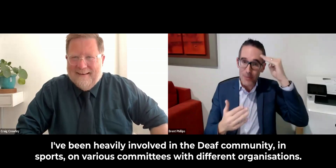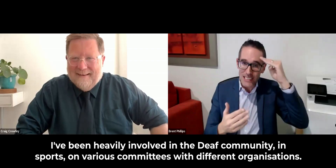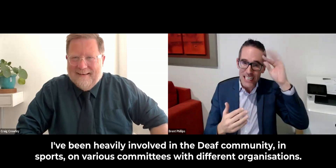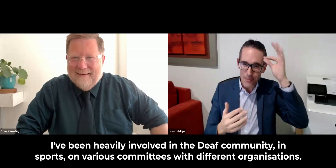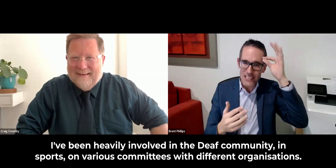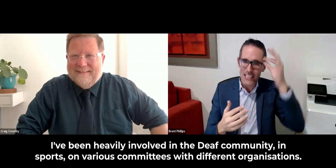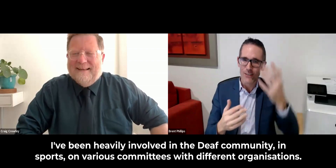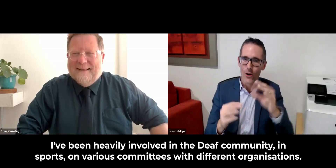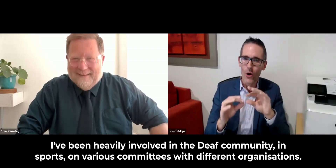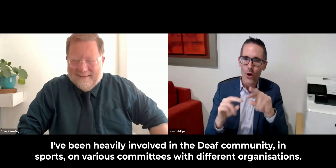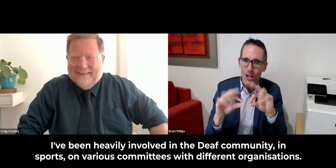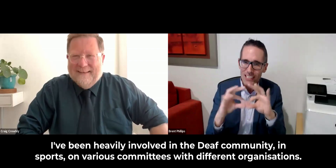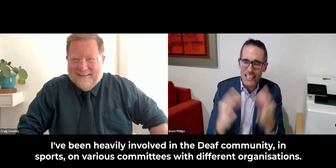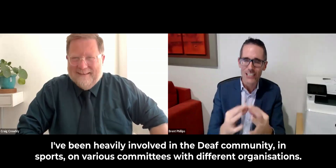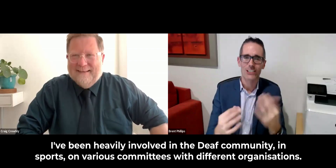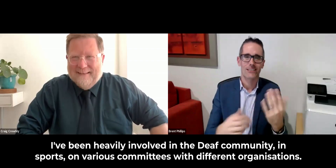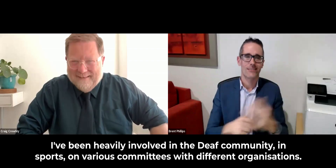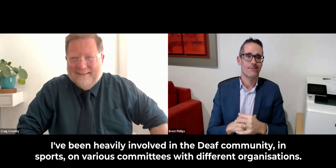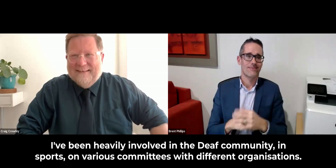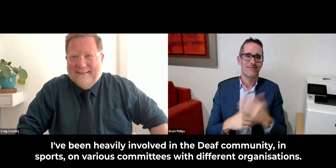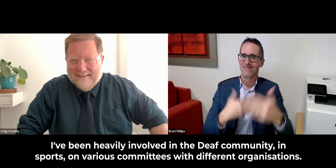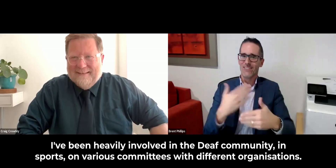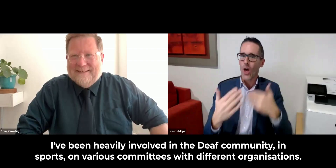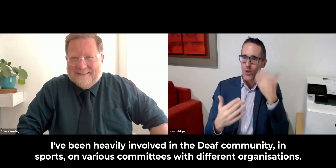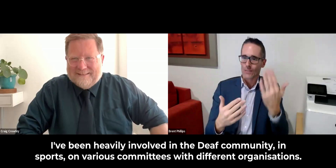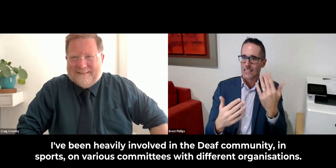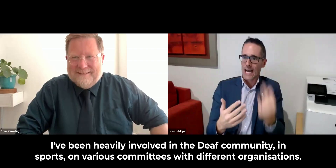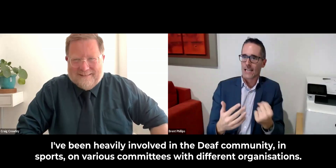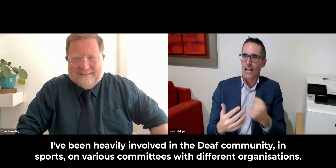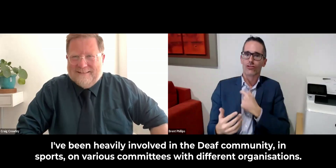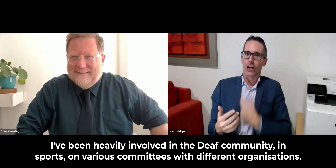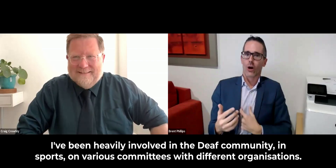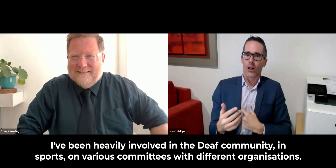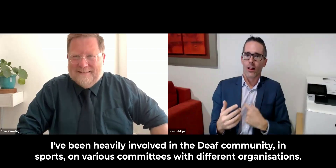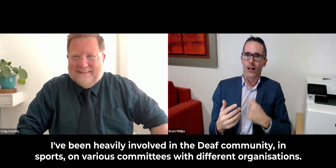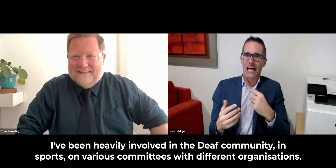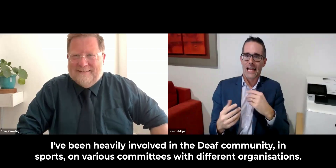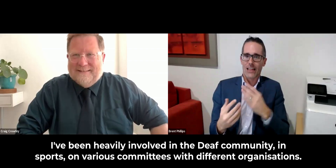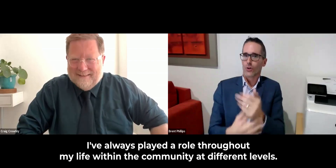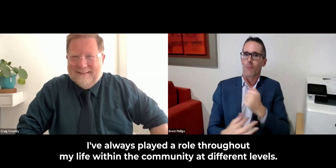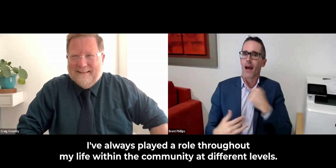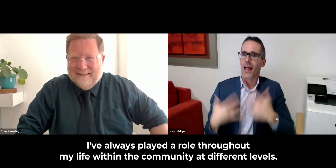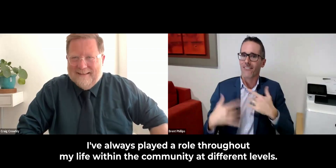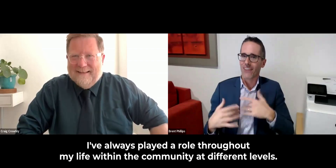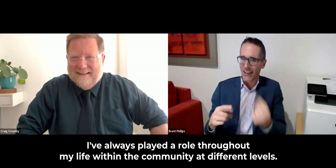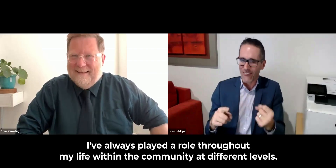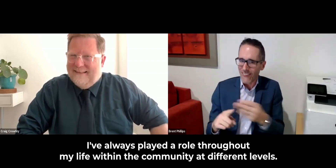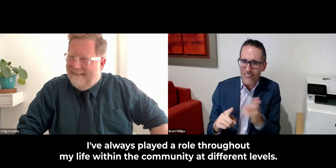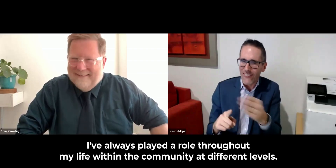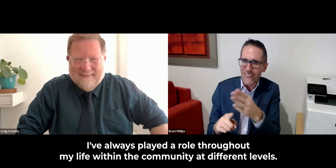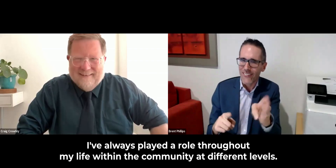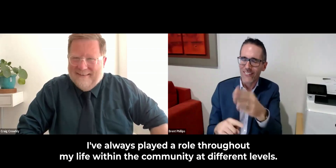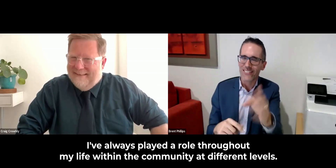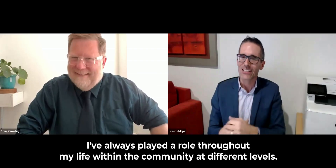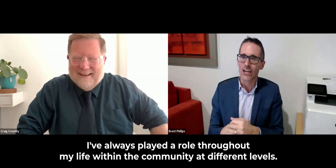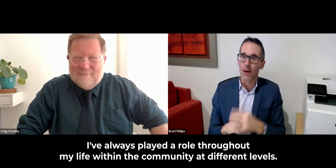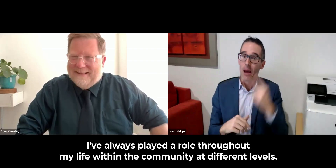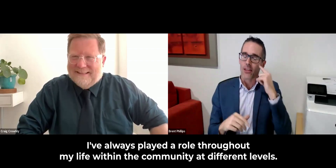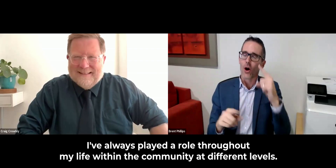community, in sports, on various committees with different organizations. I've always played a role throughout my life